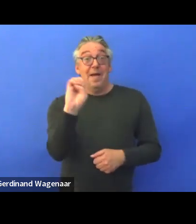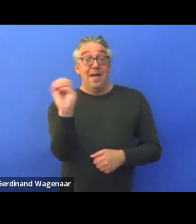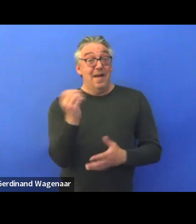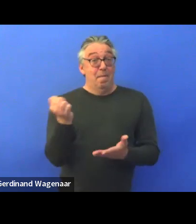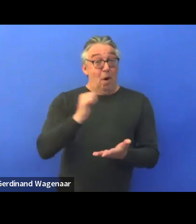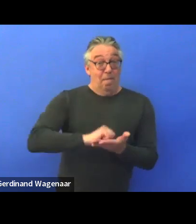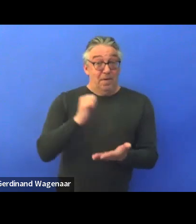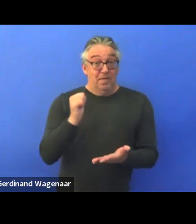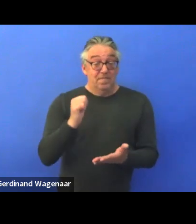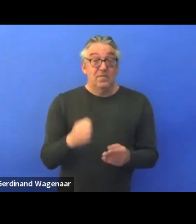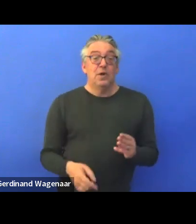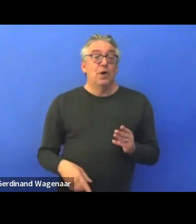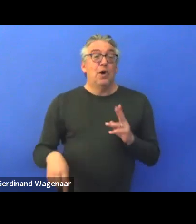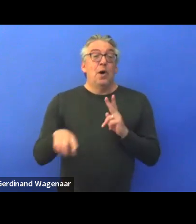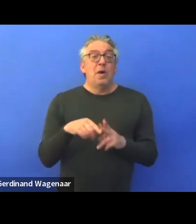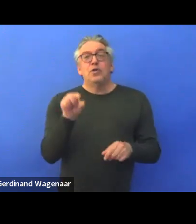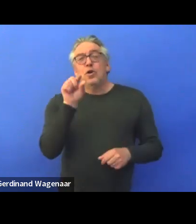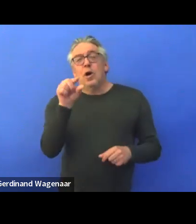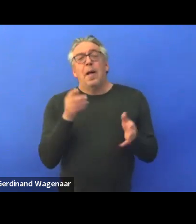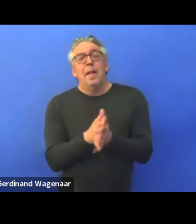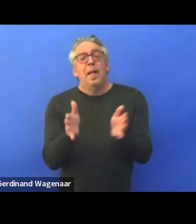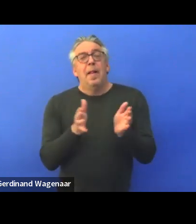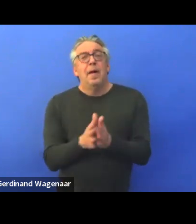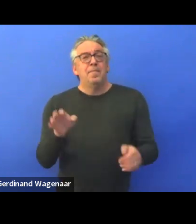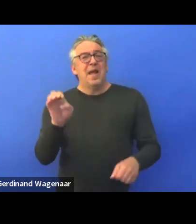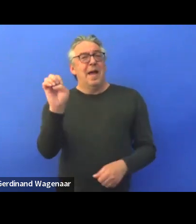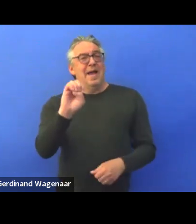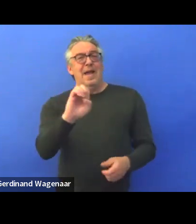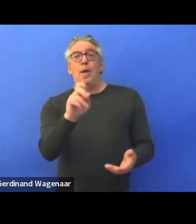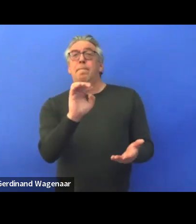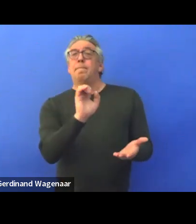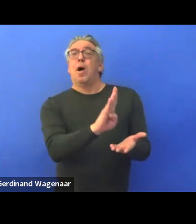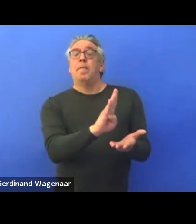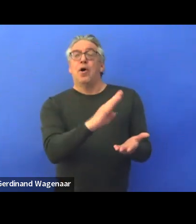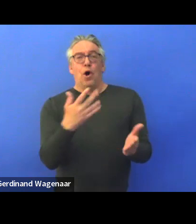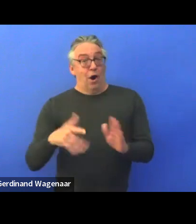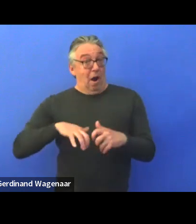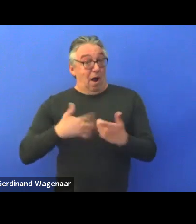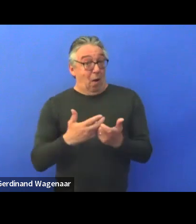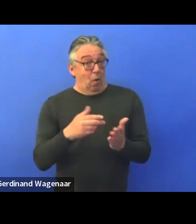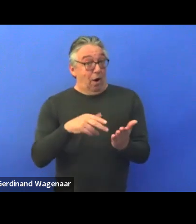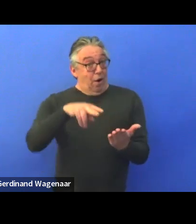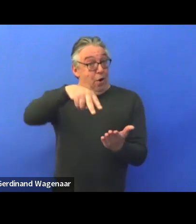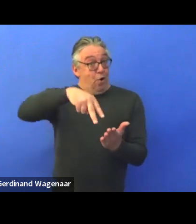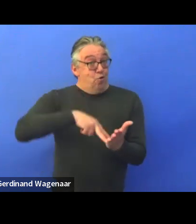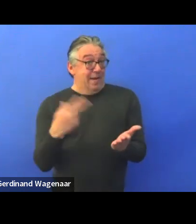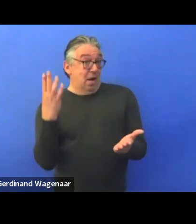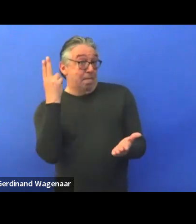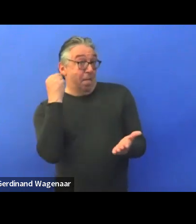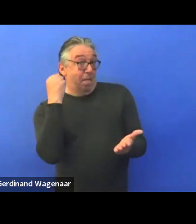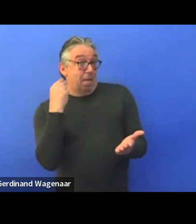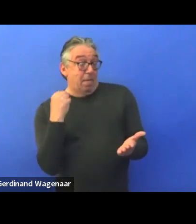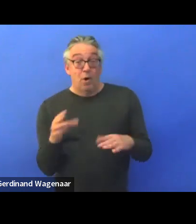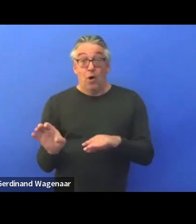bit about some popular EPUB reading apps, the applications that you can use on your computer, tablet,